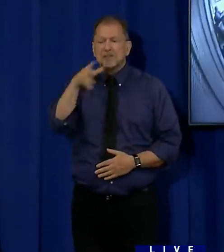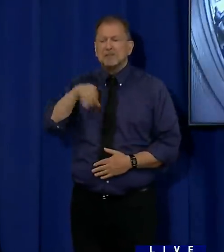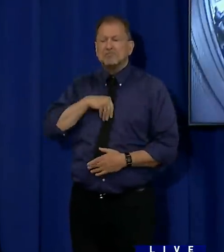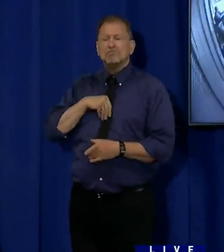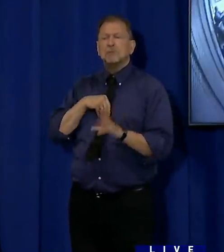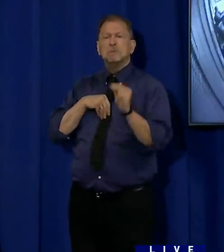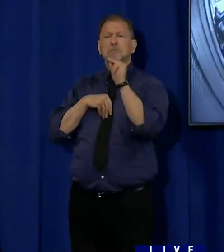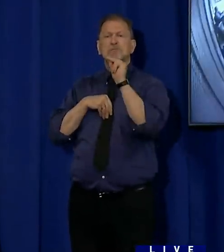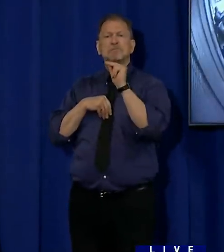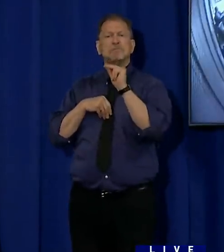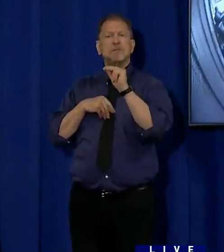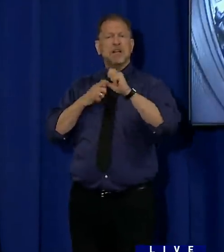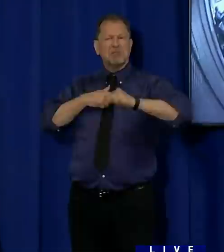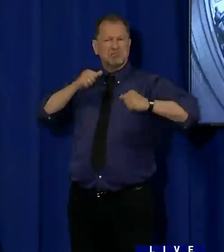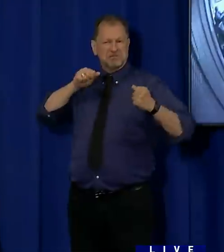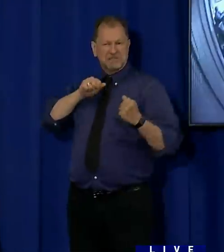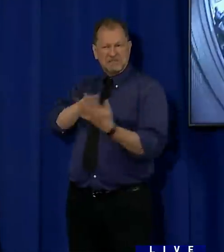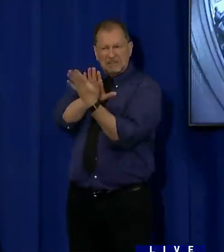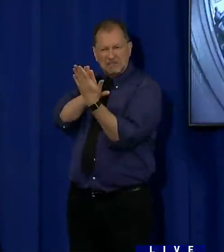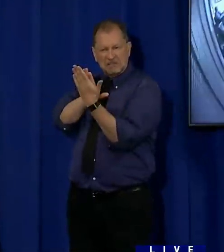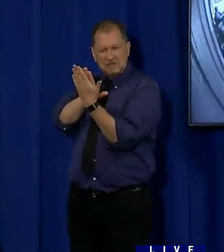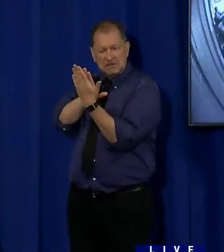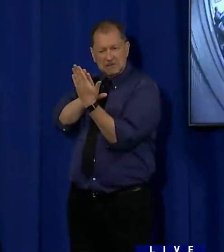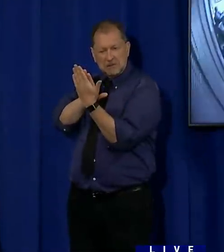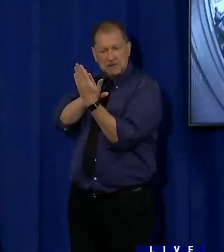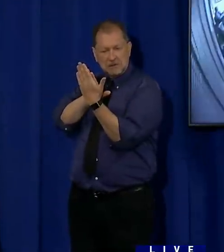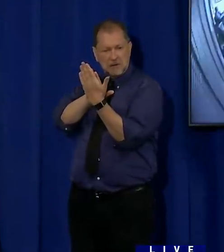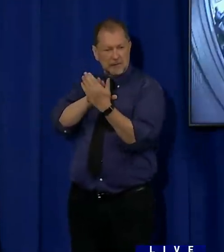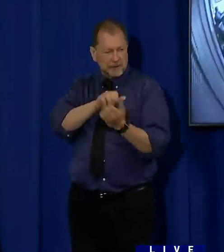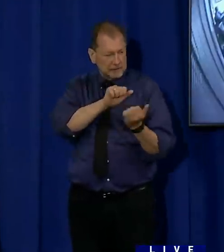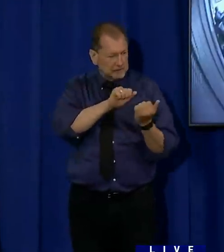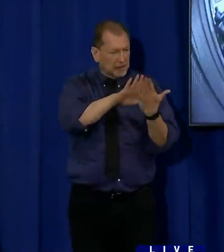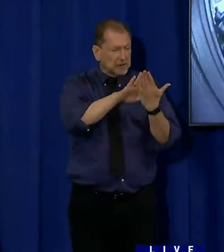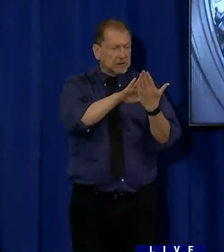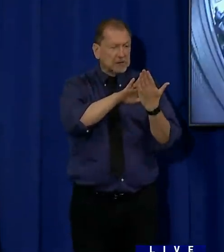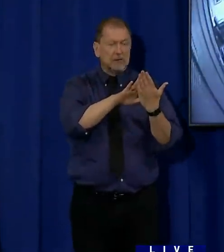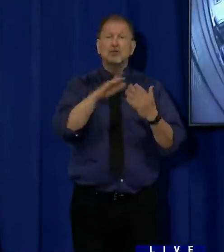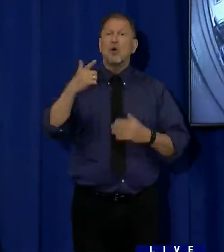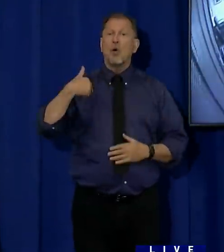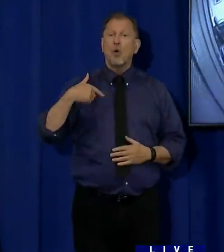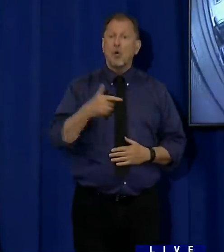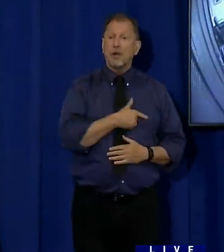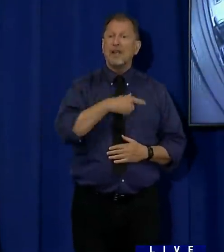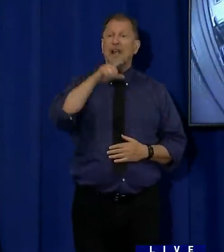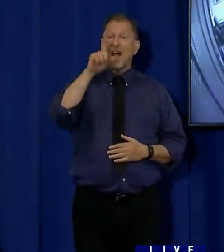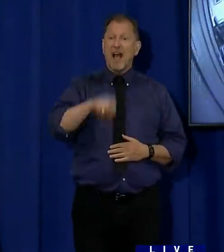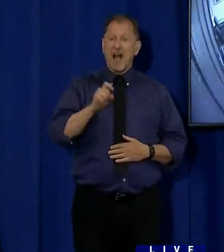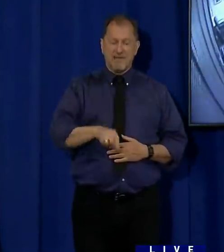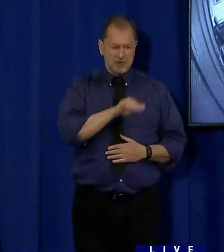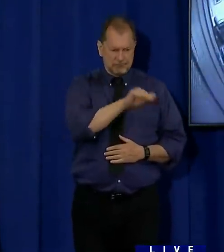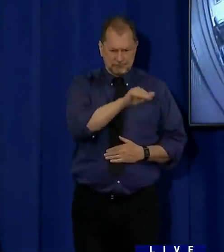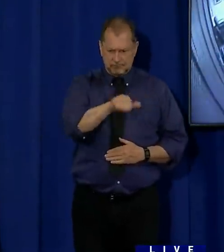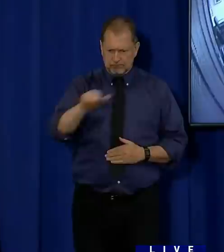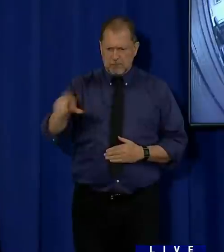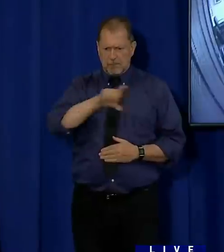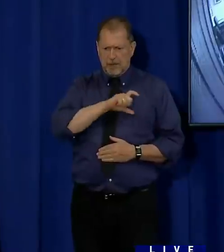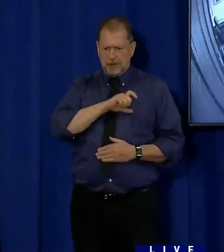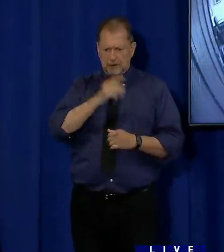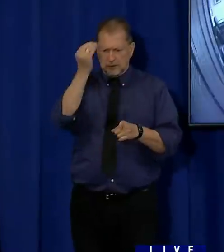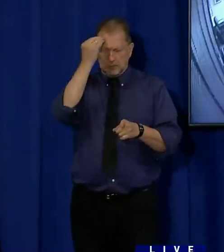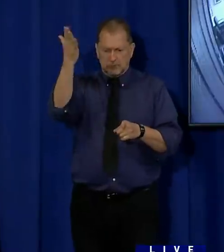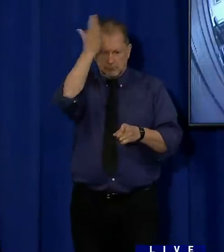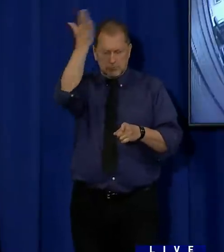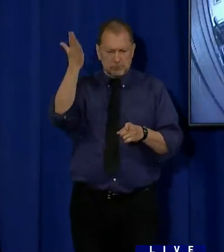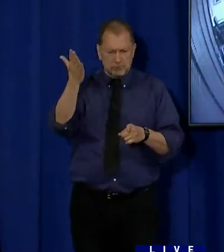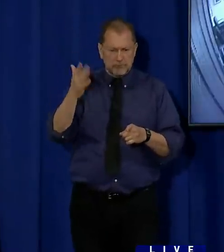bold. And if we don't harness this moment to rethink what serving and protecting means, we will never